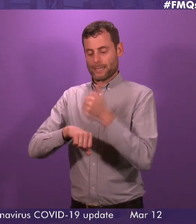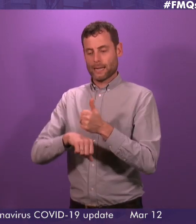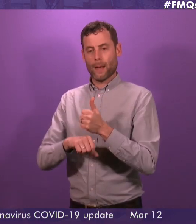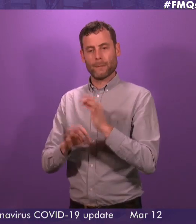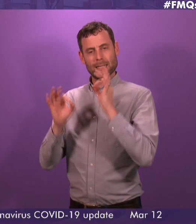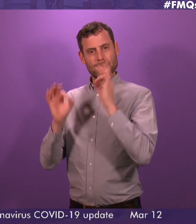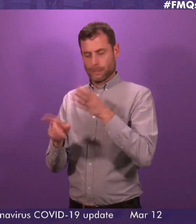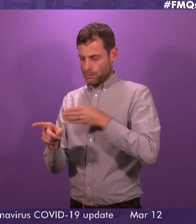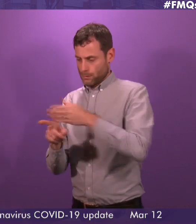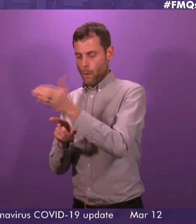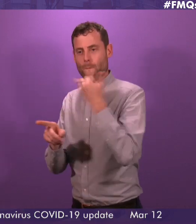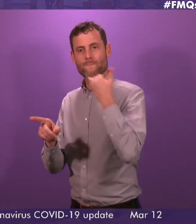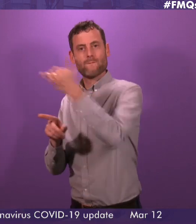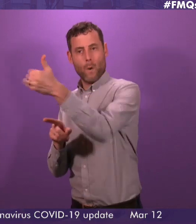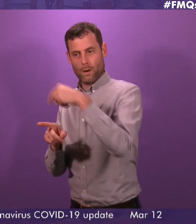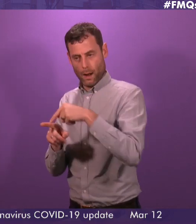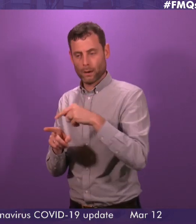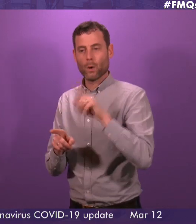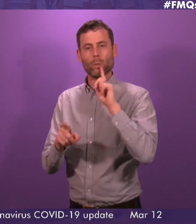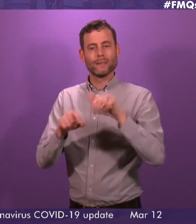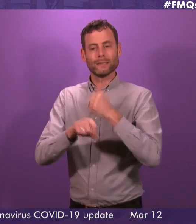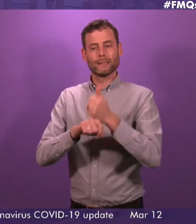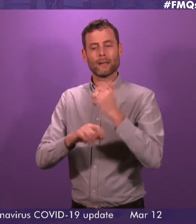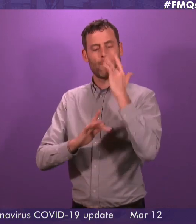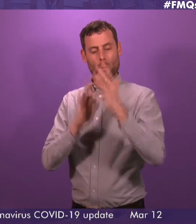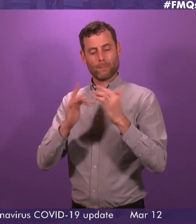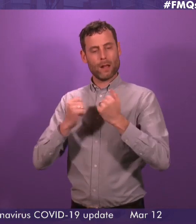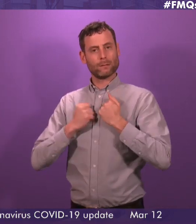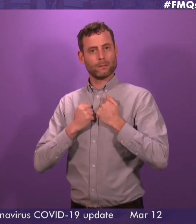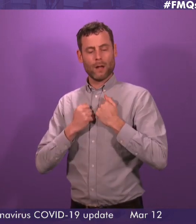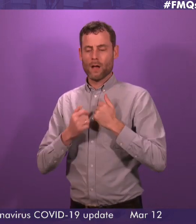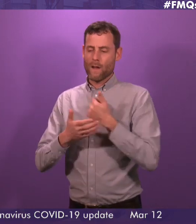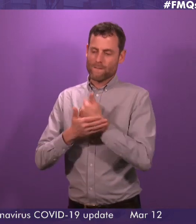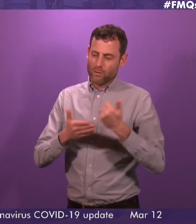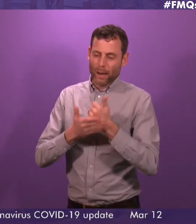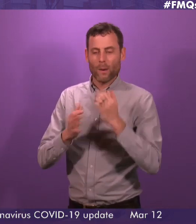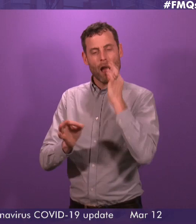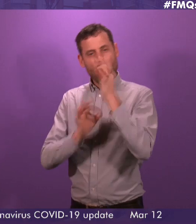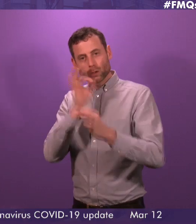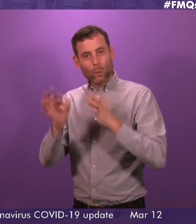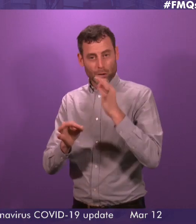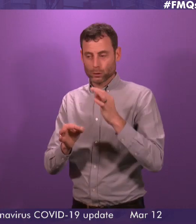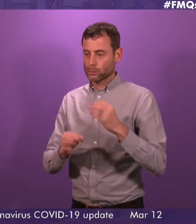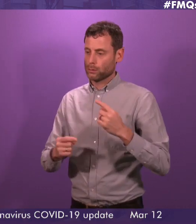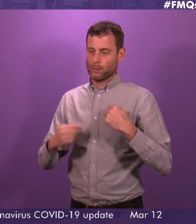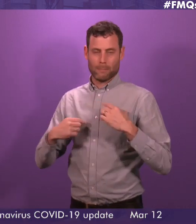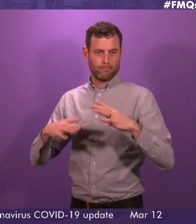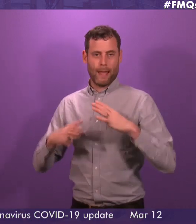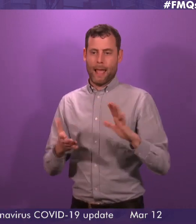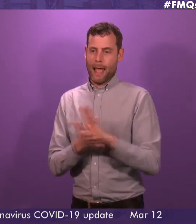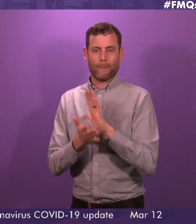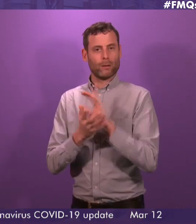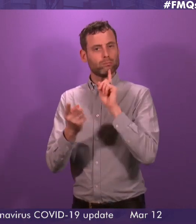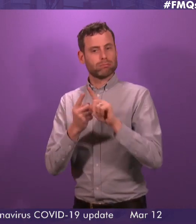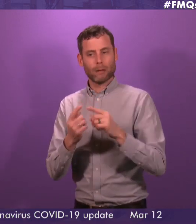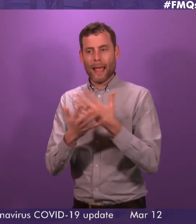a frequently asked questions section to the Parliament's website. Officials are, of course, very happy to answer any questions you may